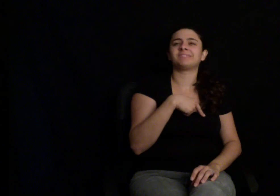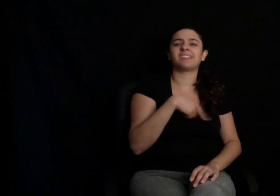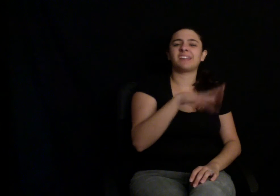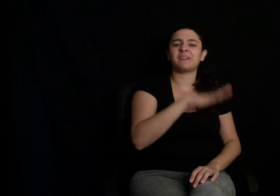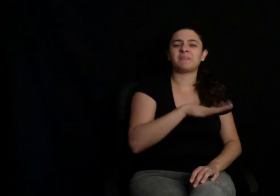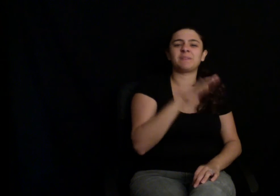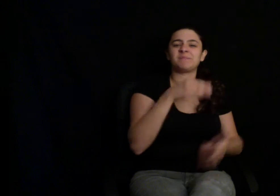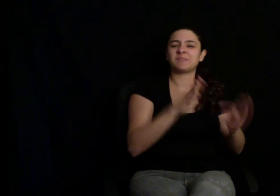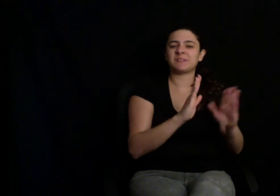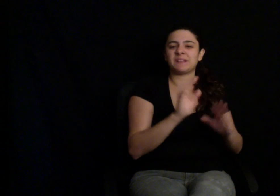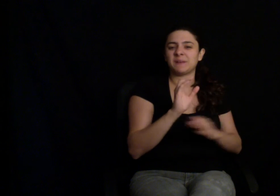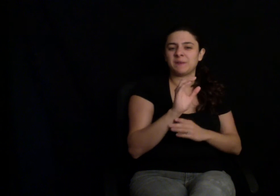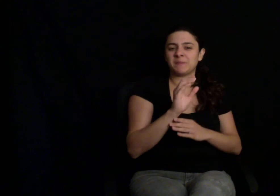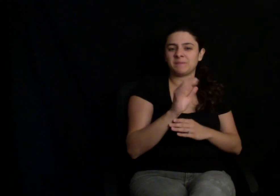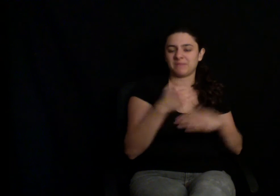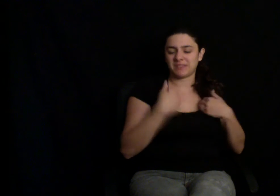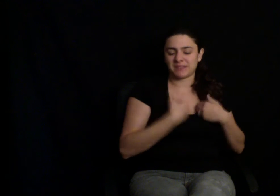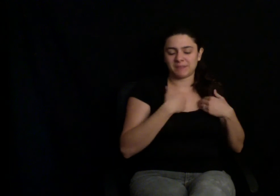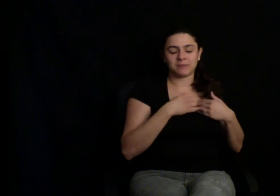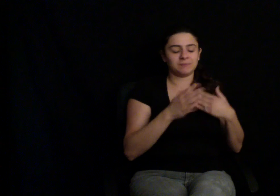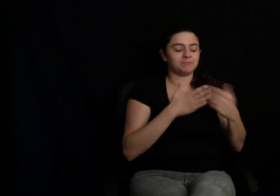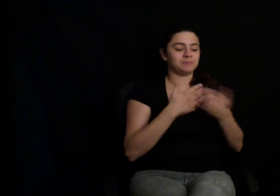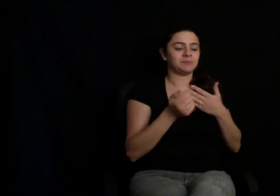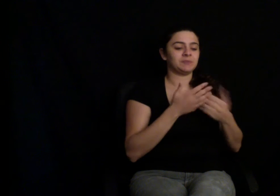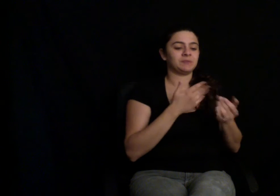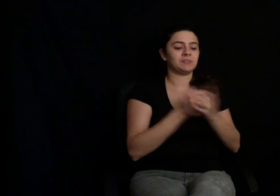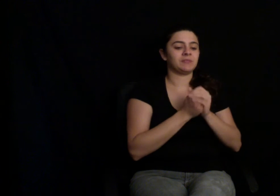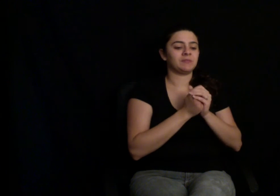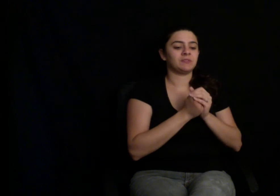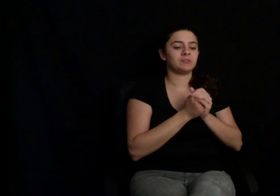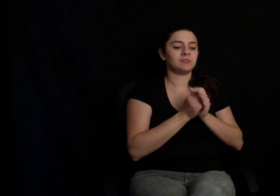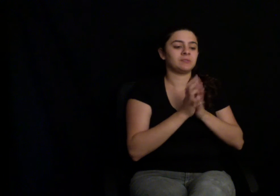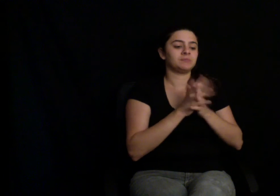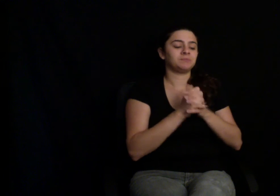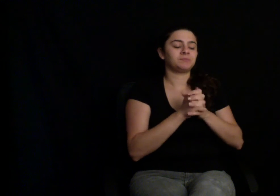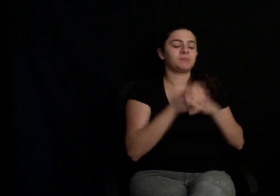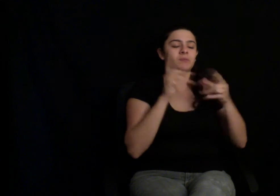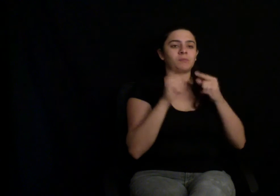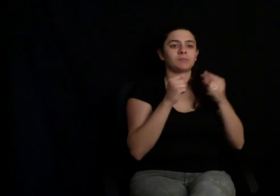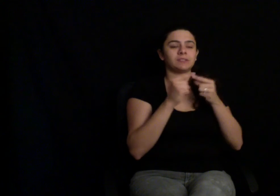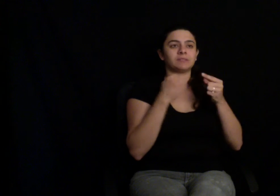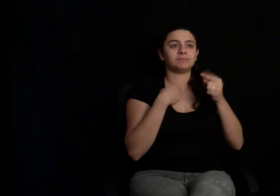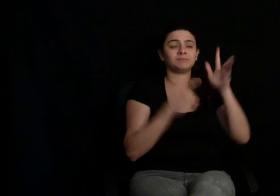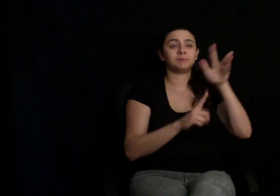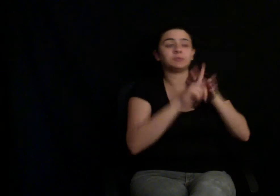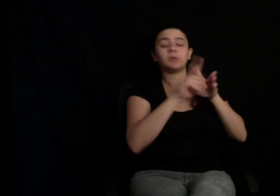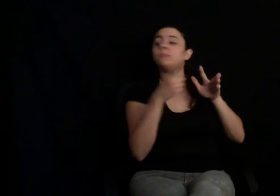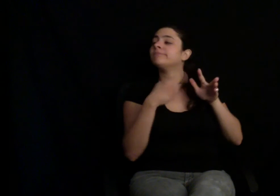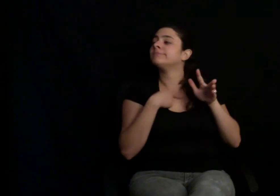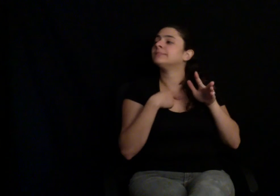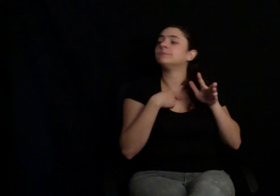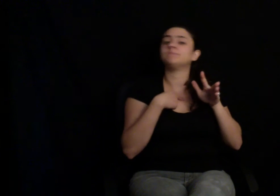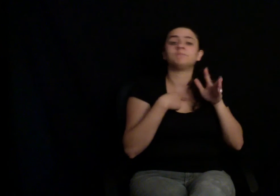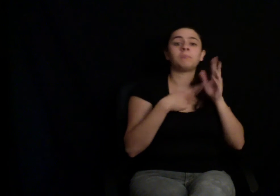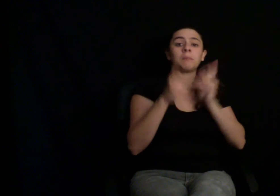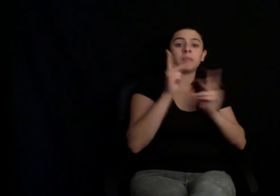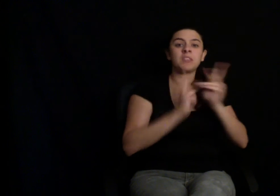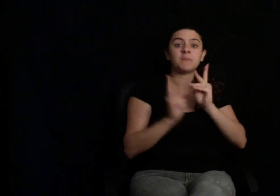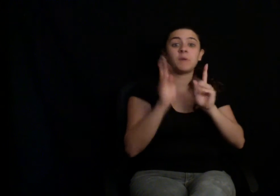person who was there, like not a fan of myself. Like I was really only famous online at that point.